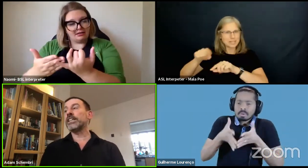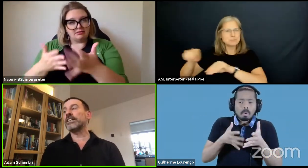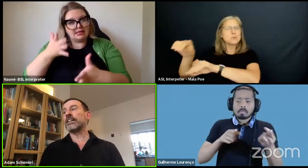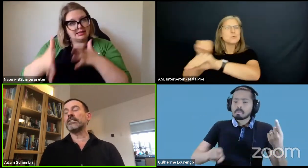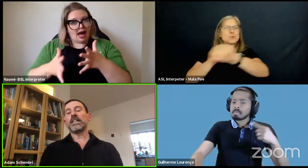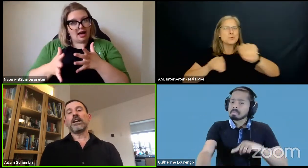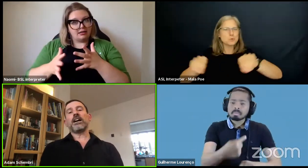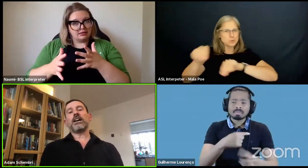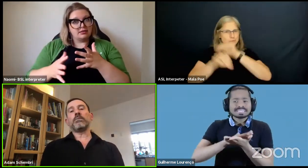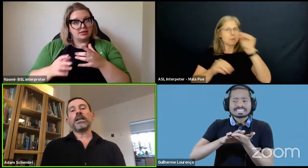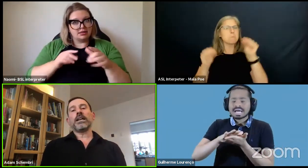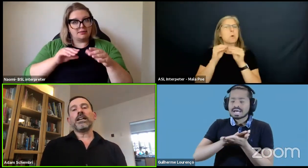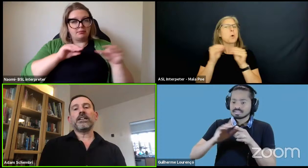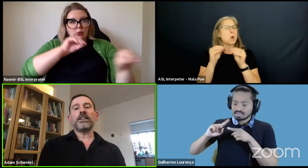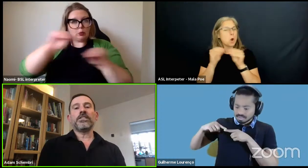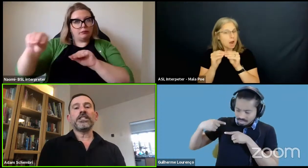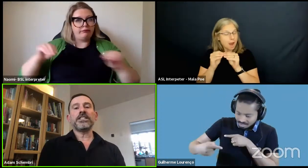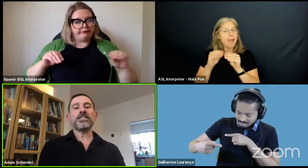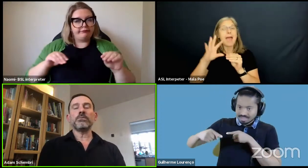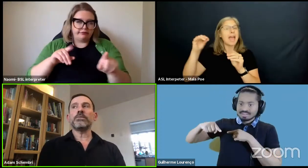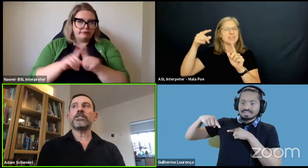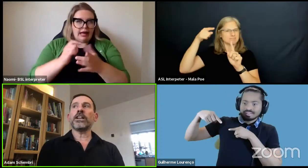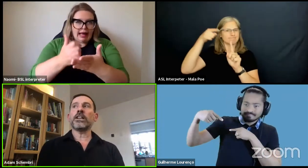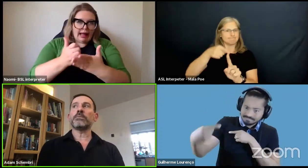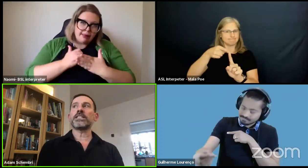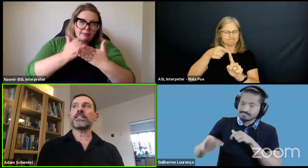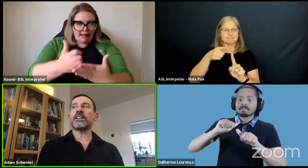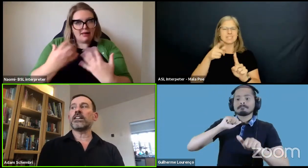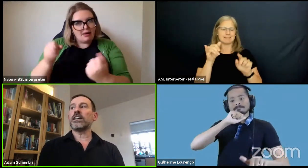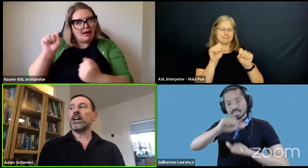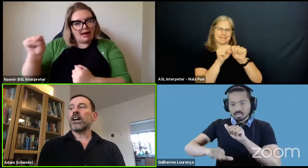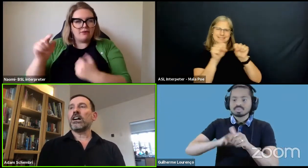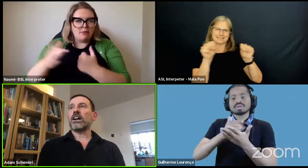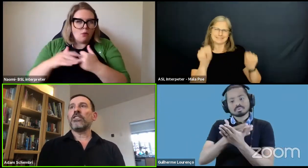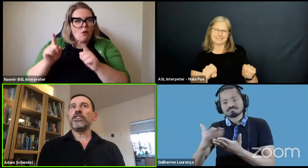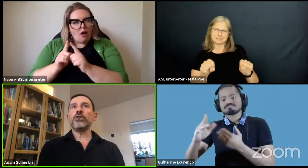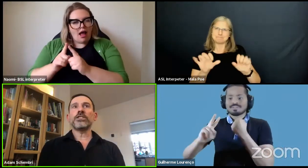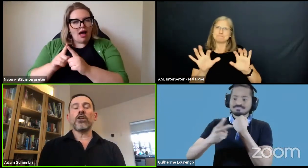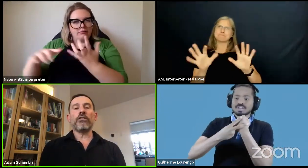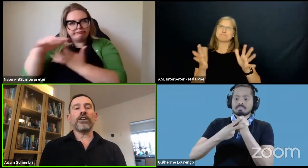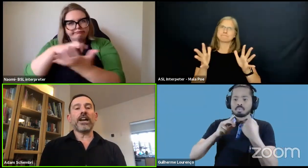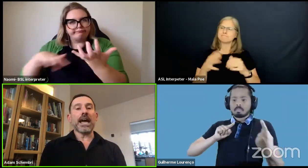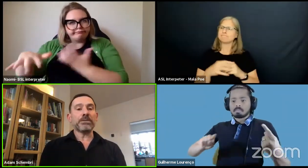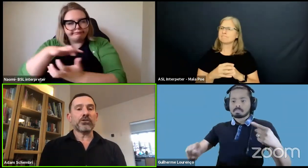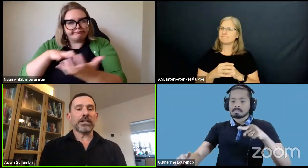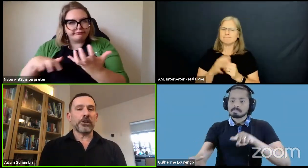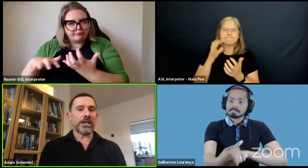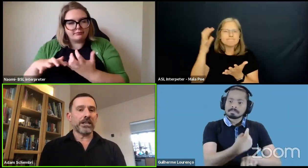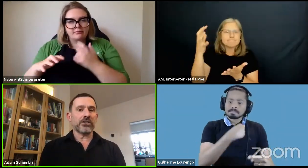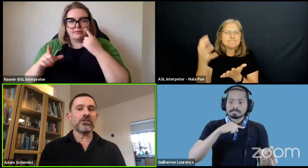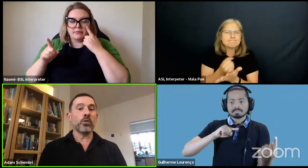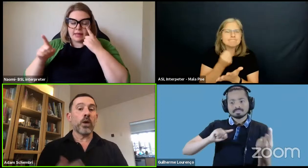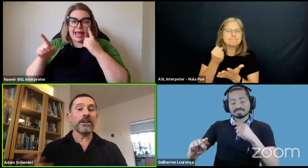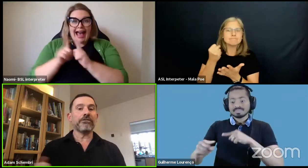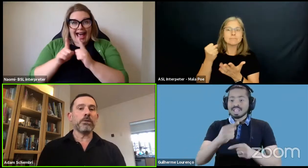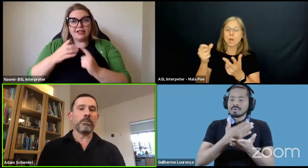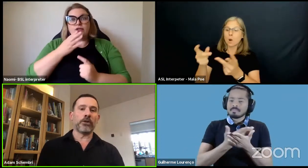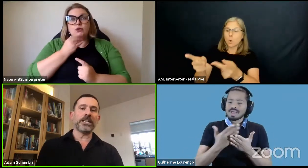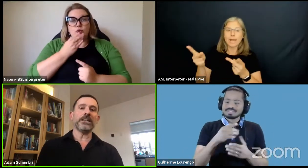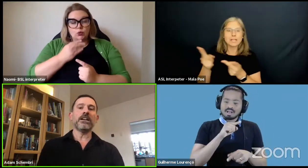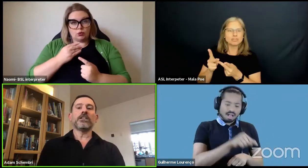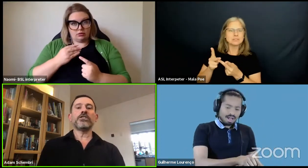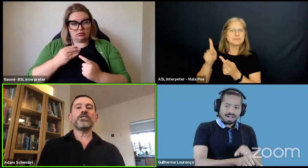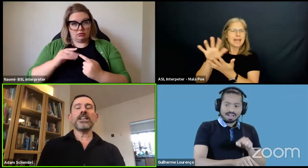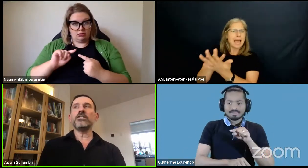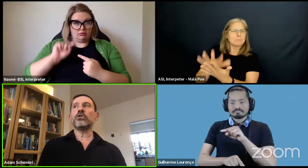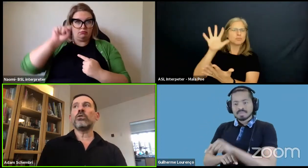in particular, the system develops the use of abstract locations away from the